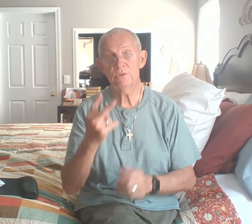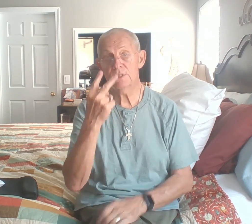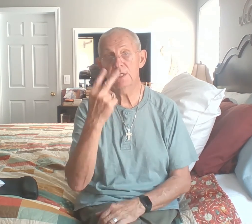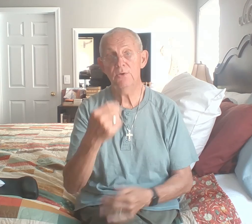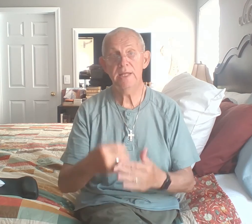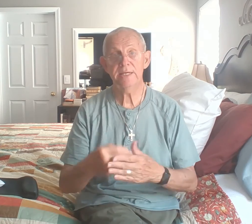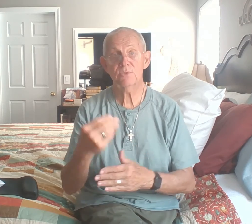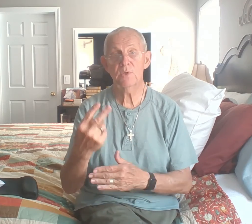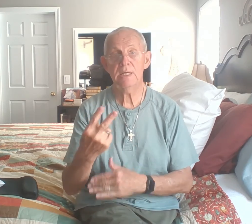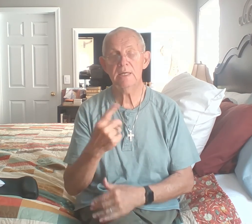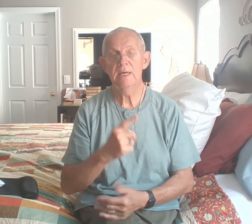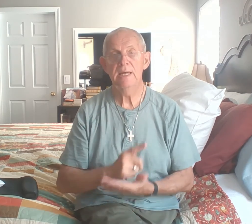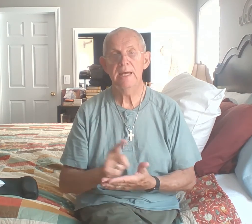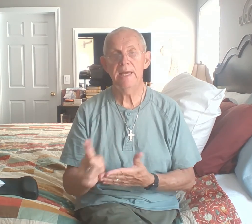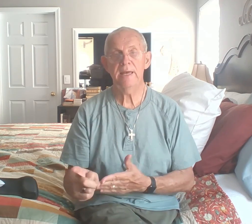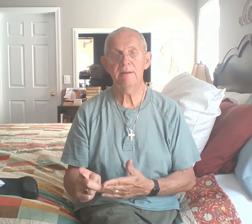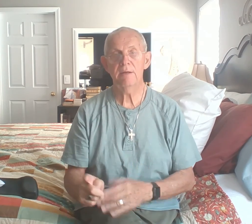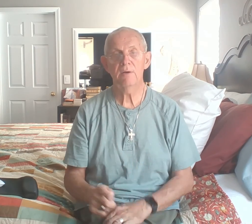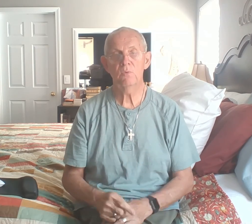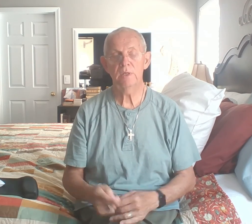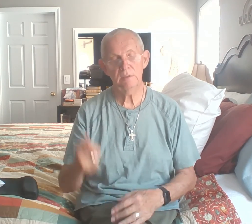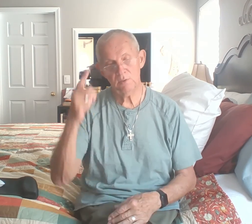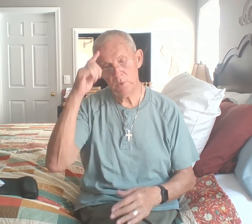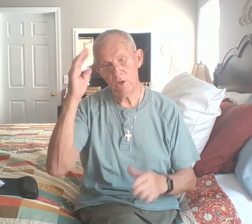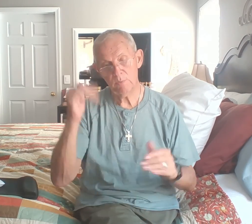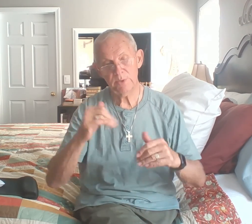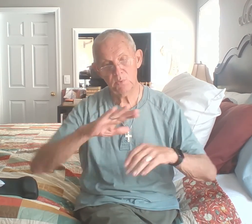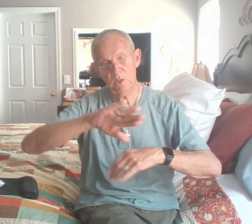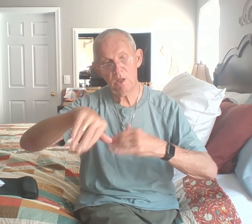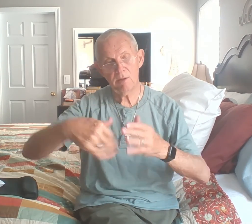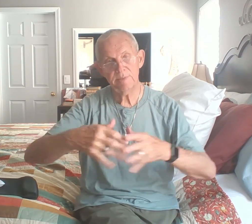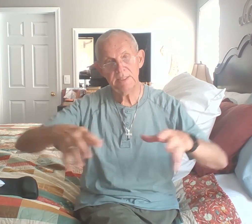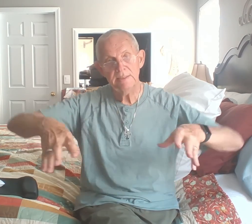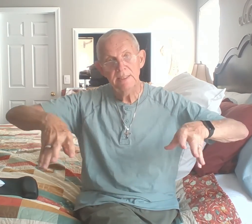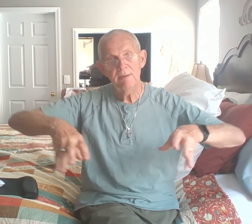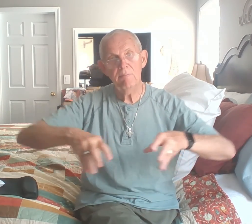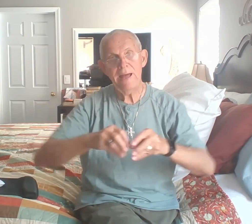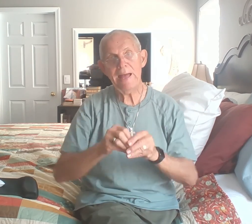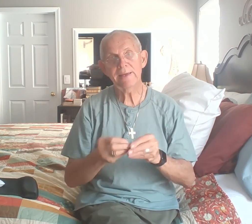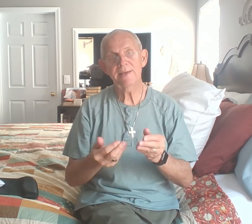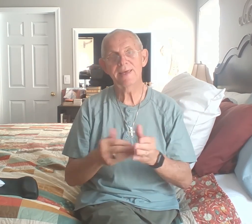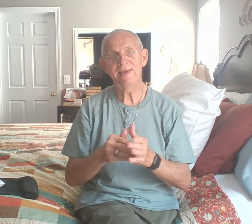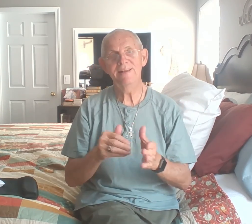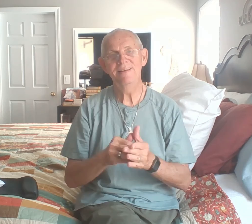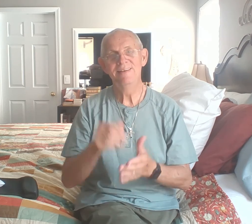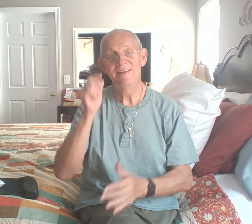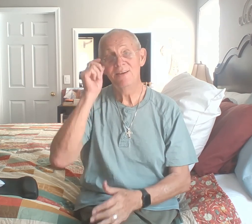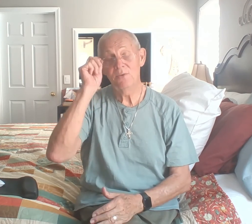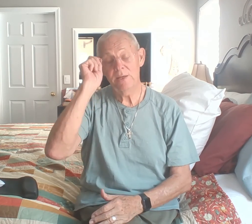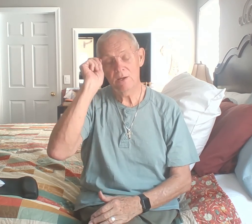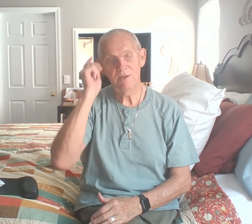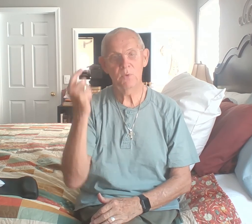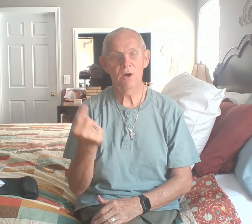you next week, and we hope that we'll all be back again. We